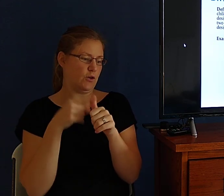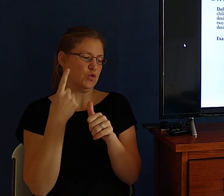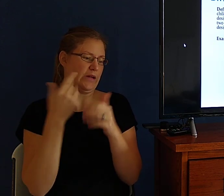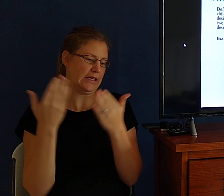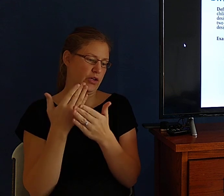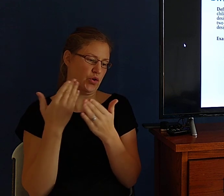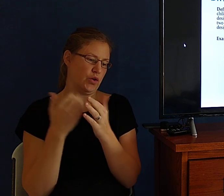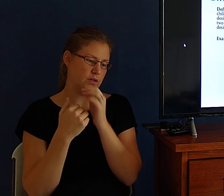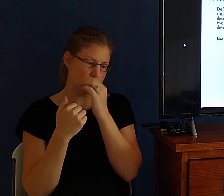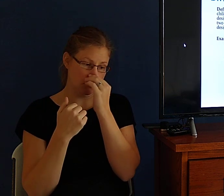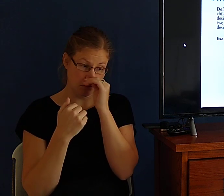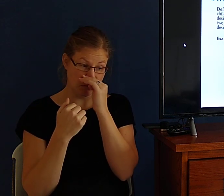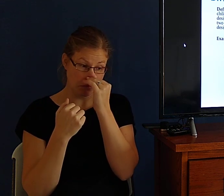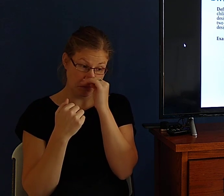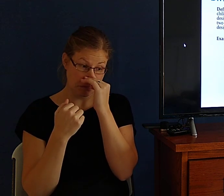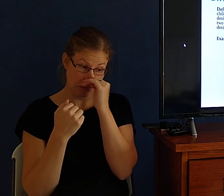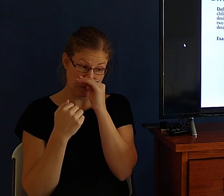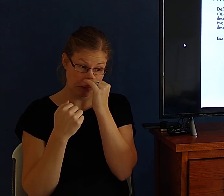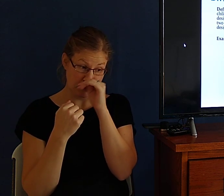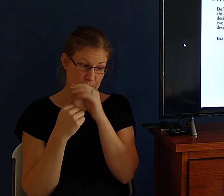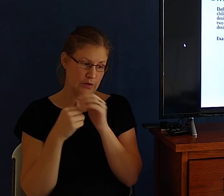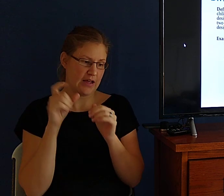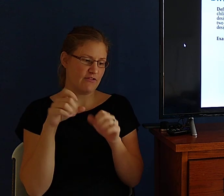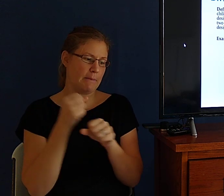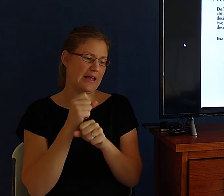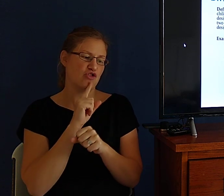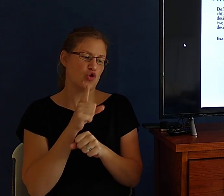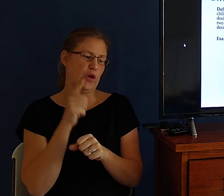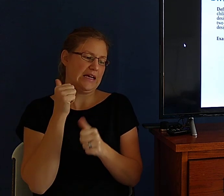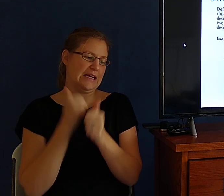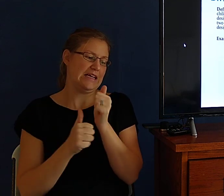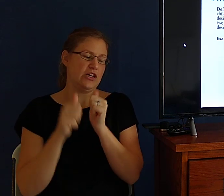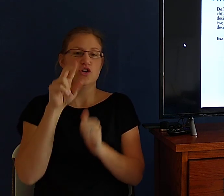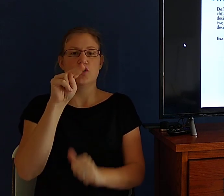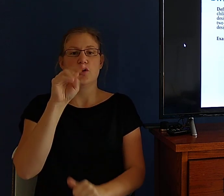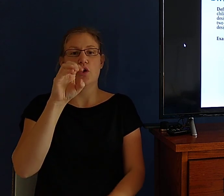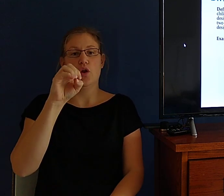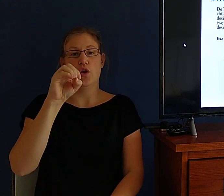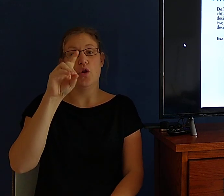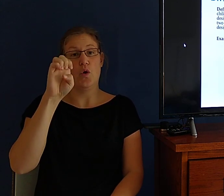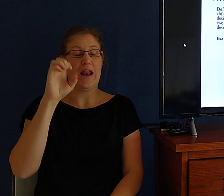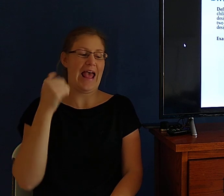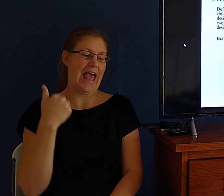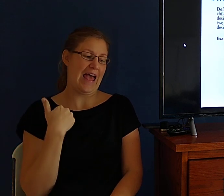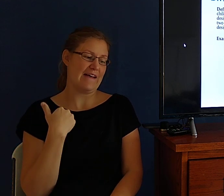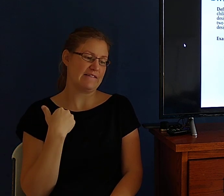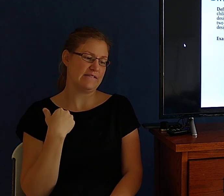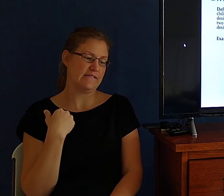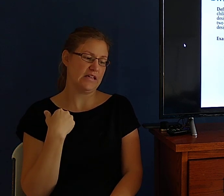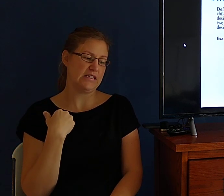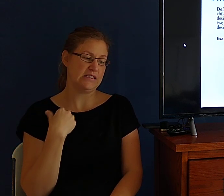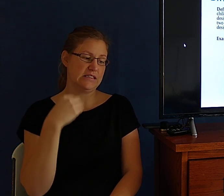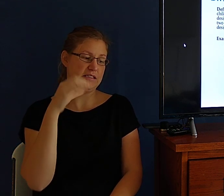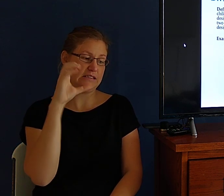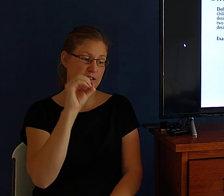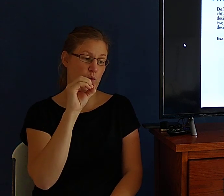need to make sure that each node has 0, 1,